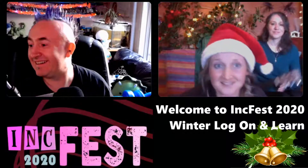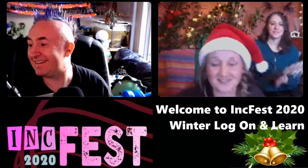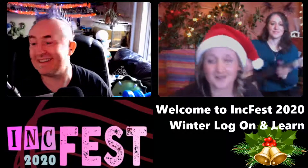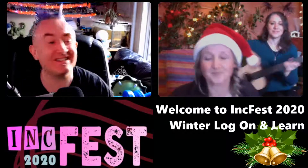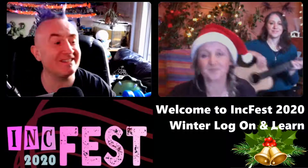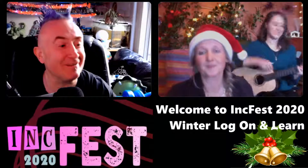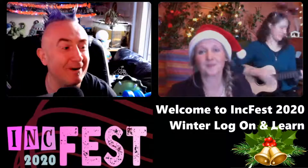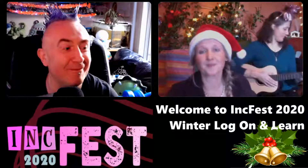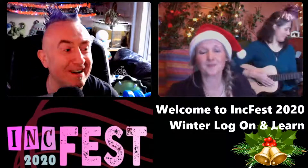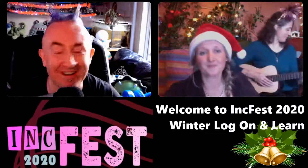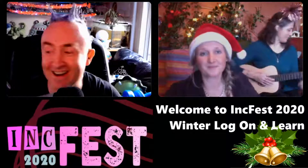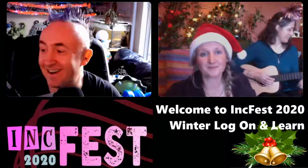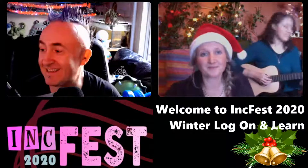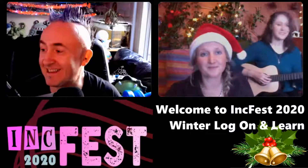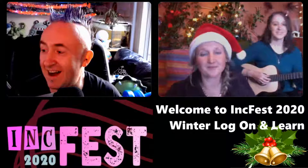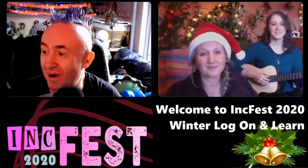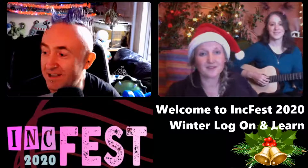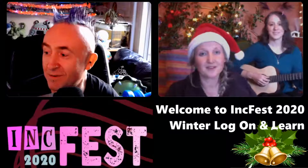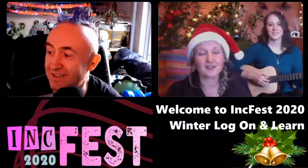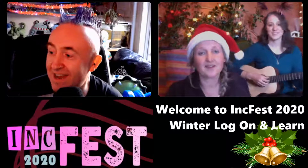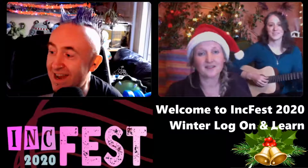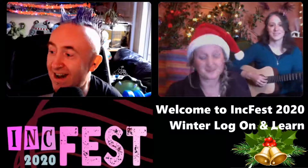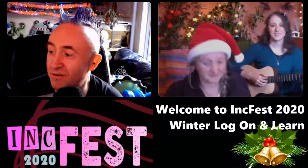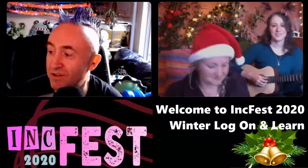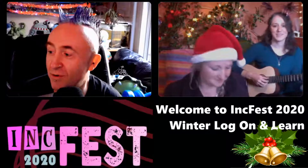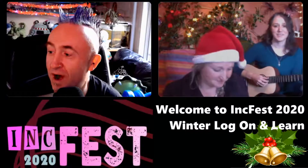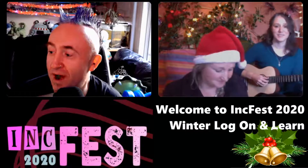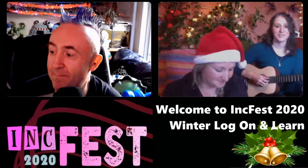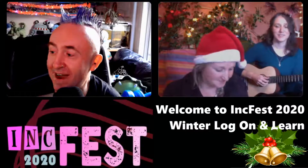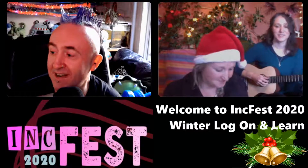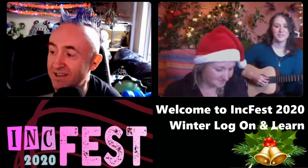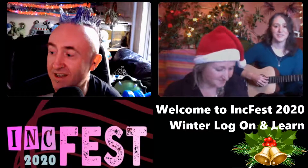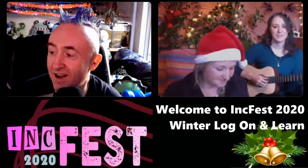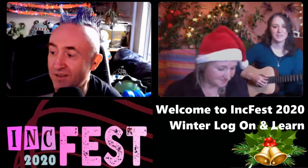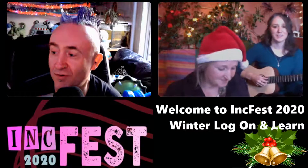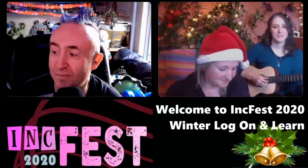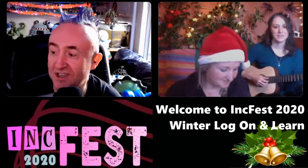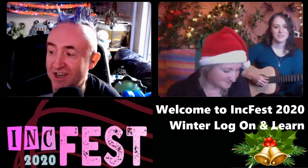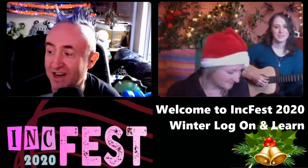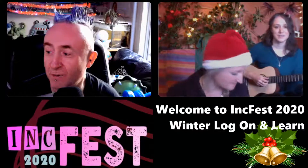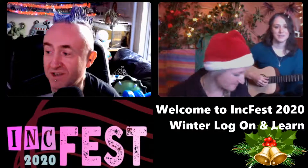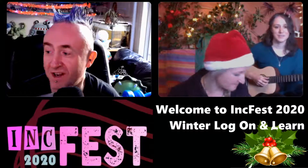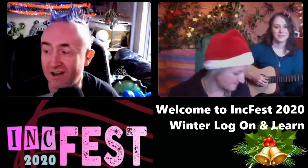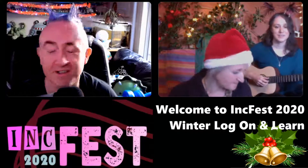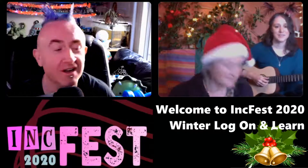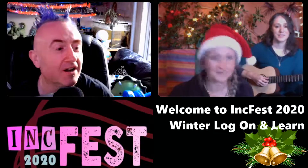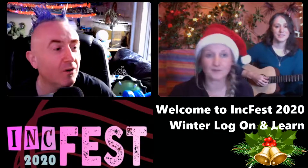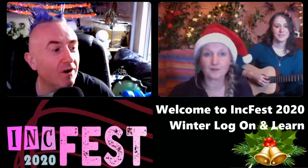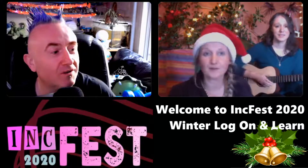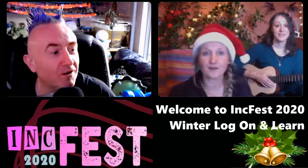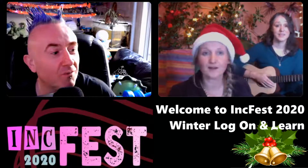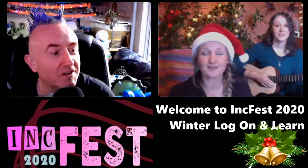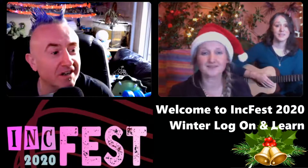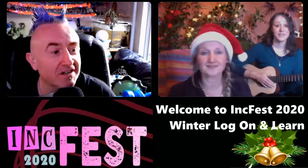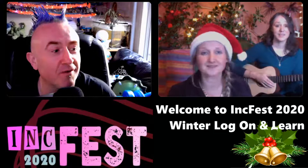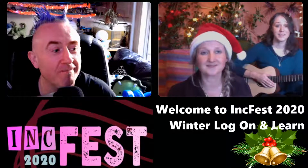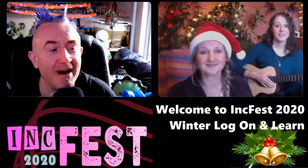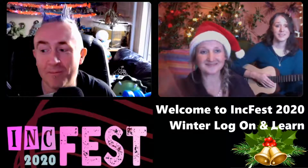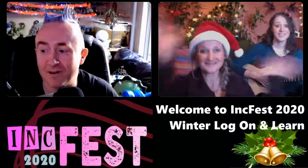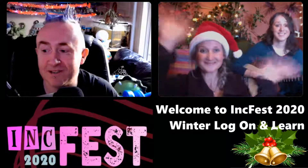it? It's super. Really, really nice. I just want to say hello to Panda's Classroom and Jaguar's Class, who are logged on and watching us from Belmont. So